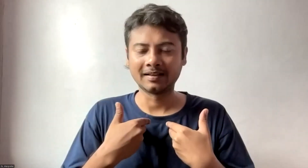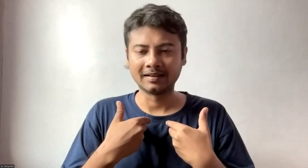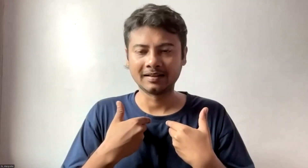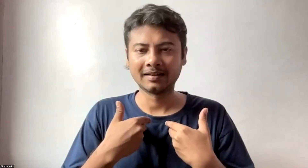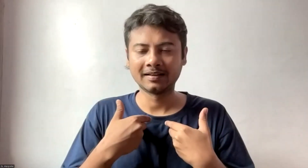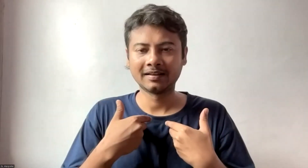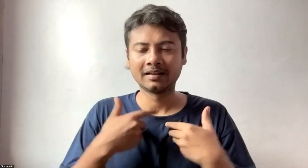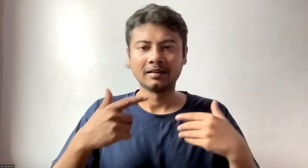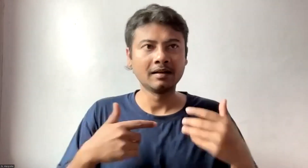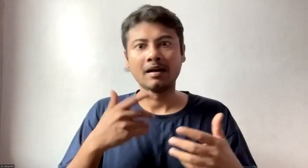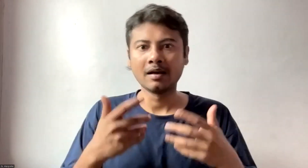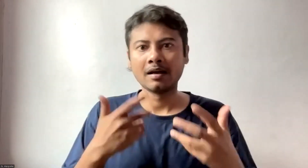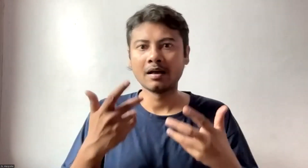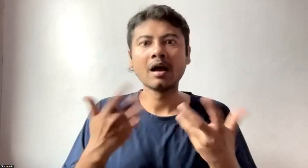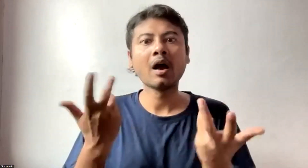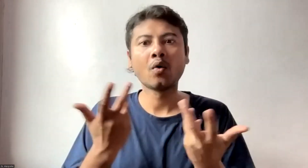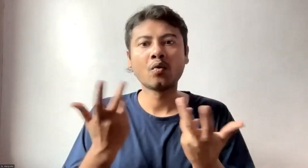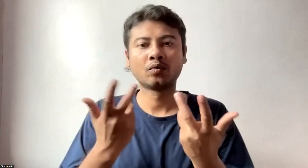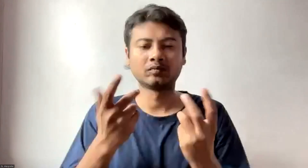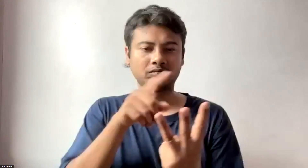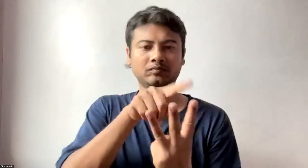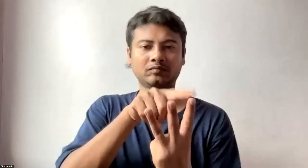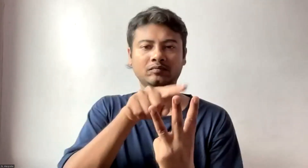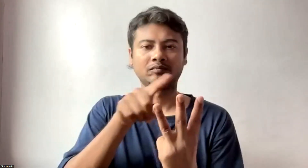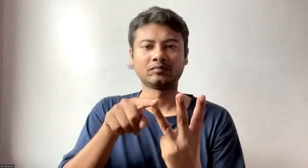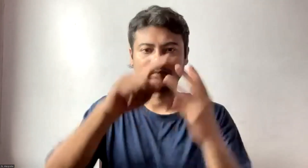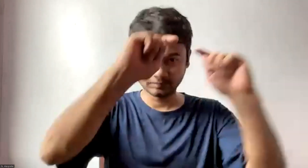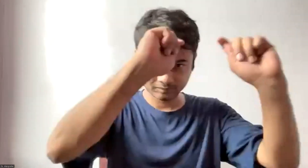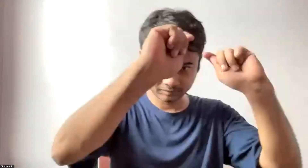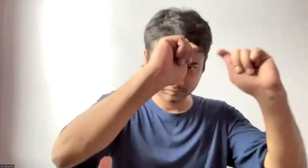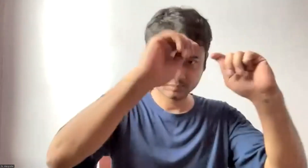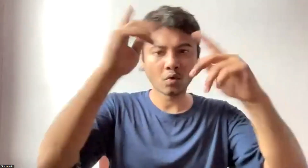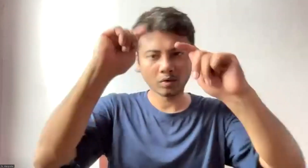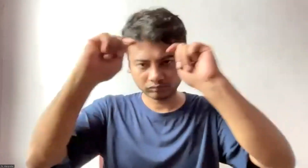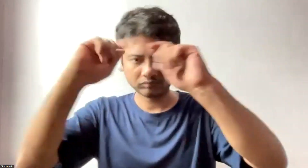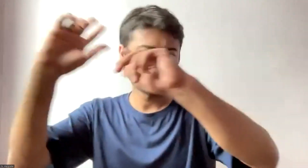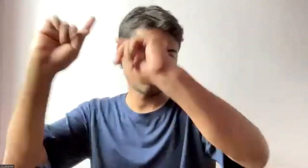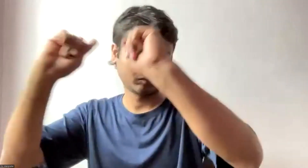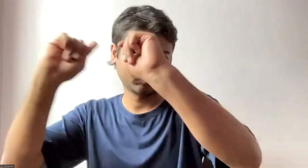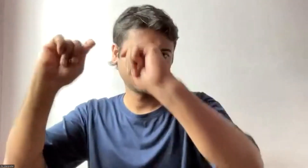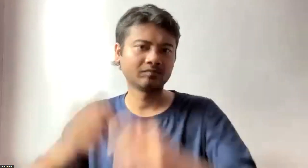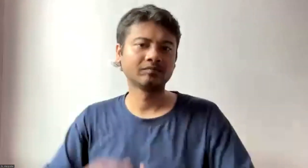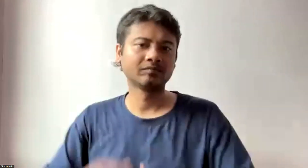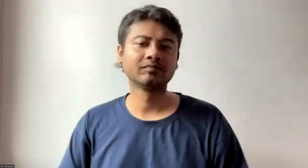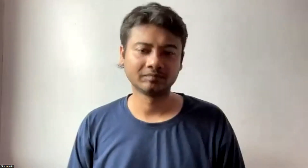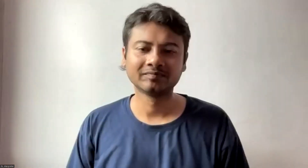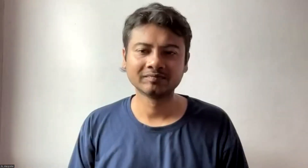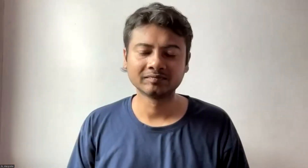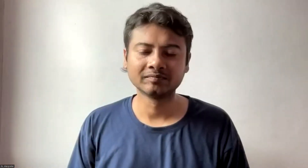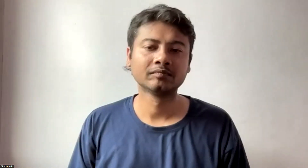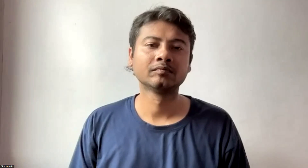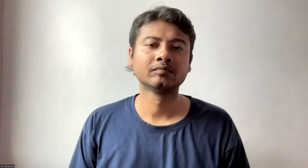work. The modes sometimes make us work in passion, sometimes make us dance in